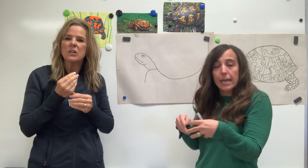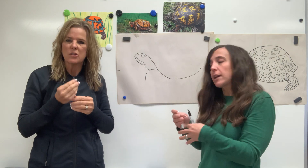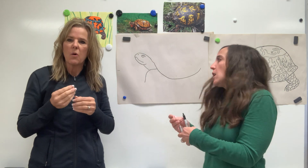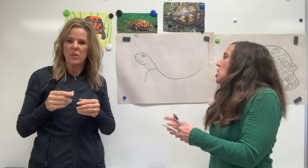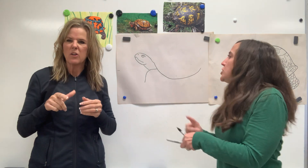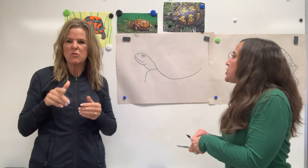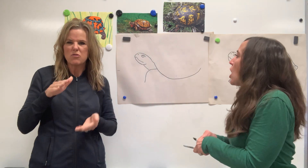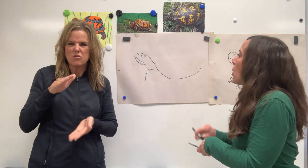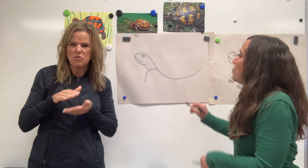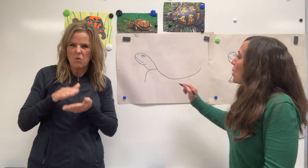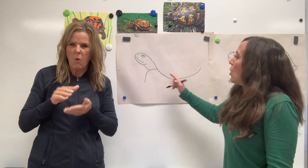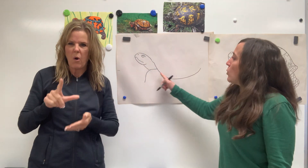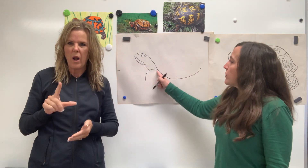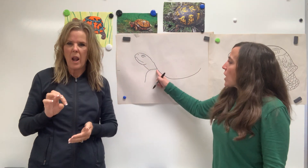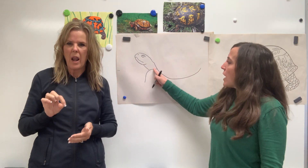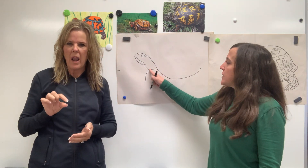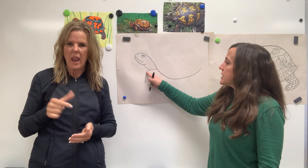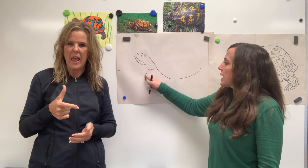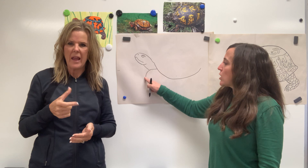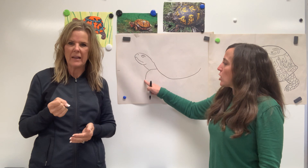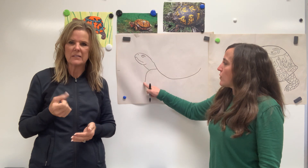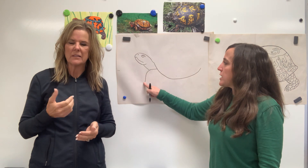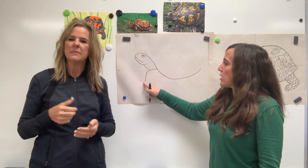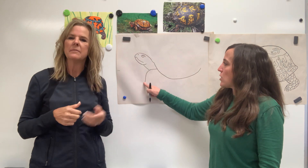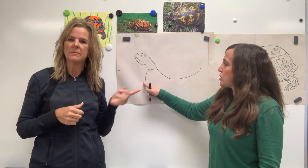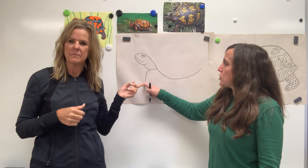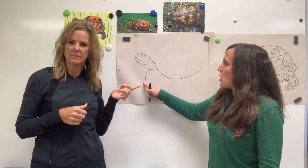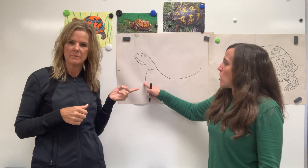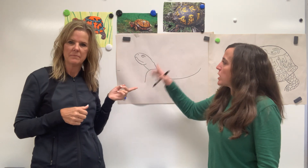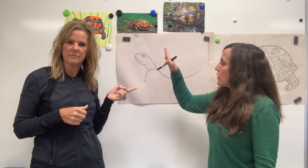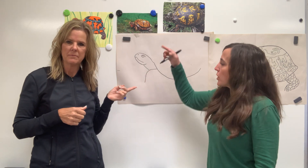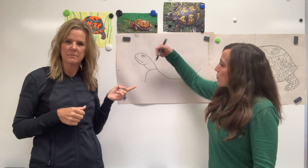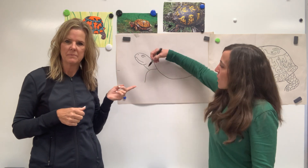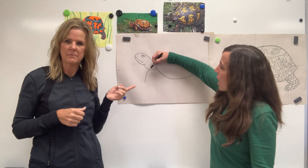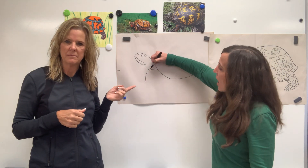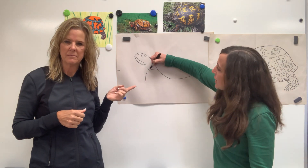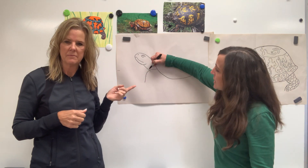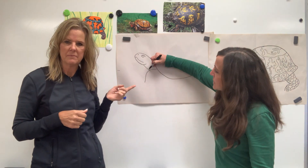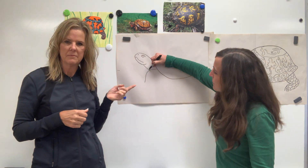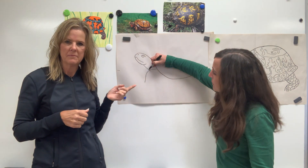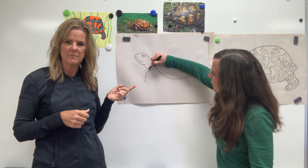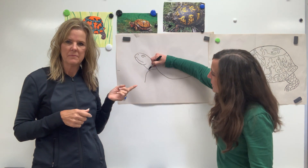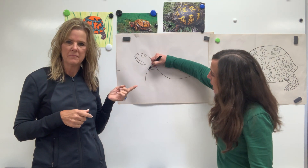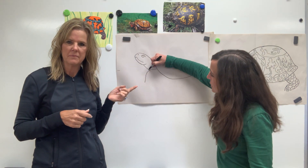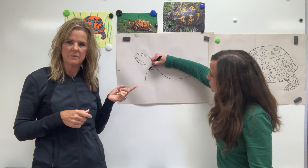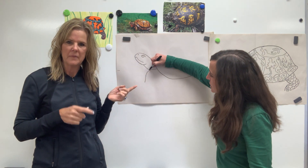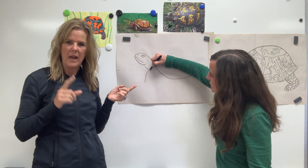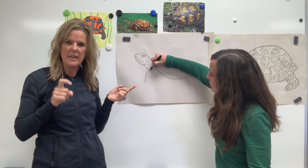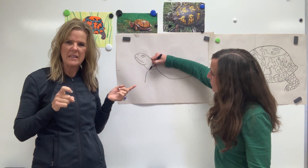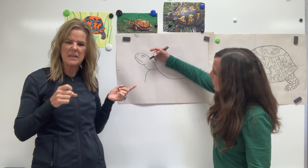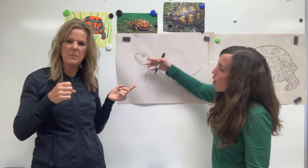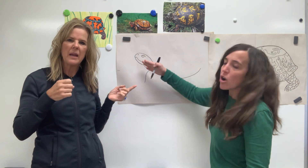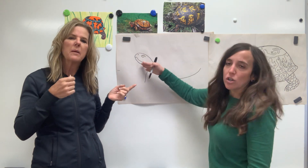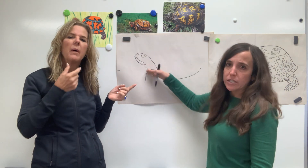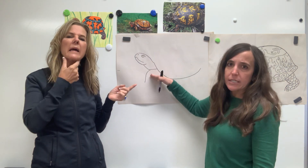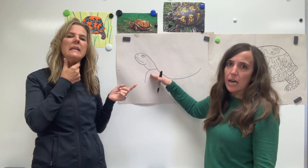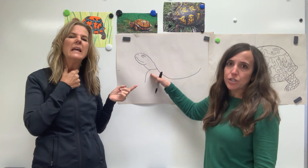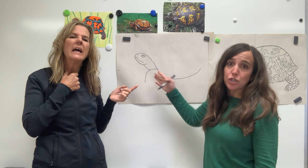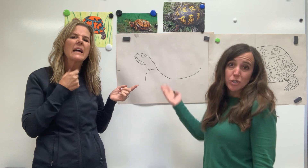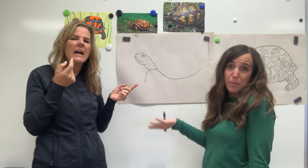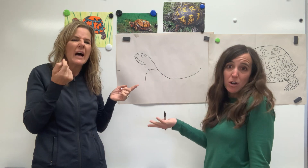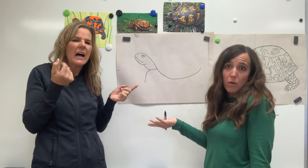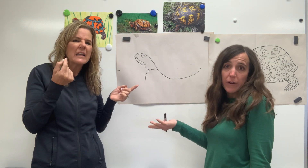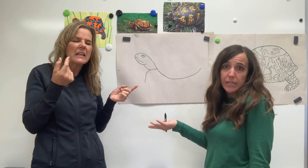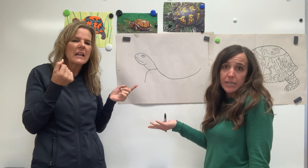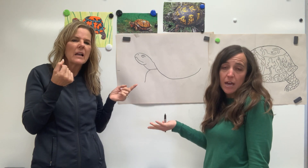for digging. So we've got this leg curving down, not too long. Now look, I need to make my neck just a little bit longer to